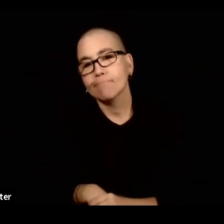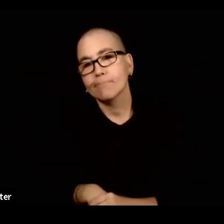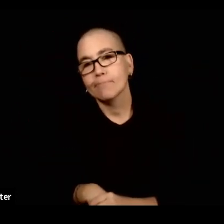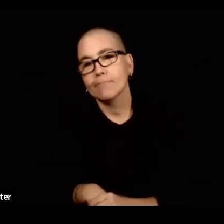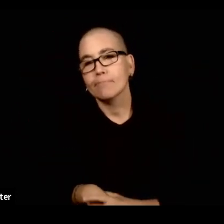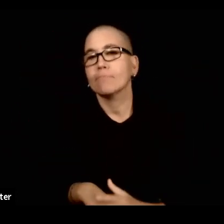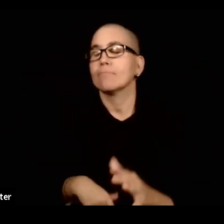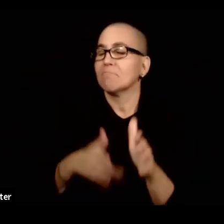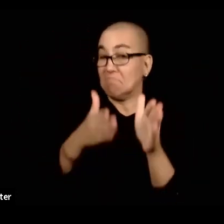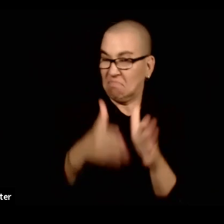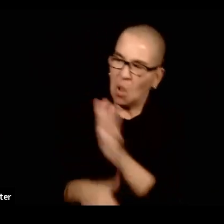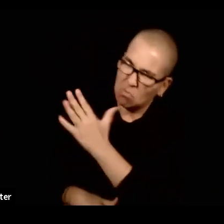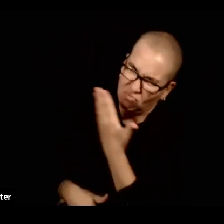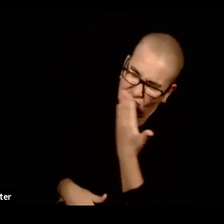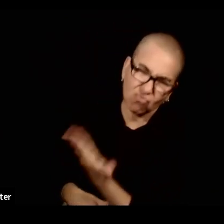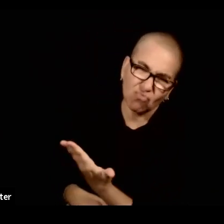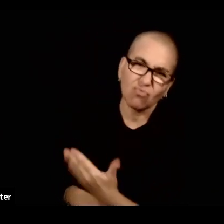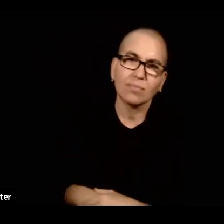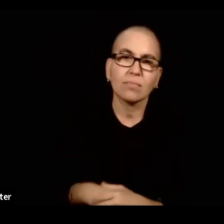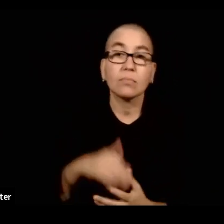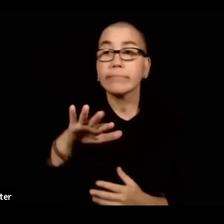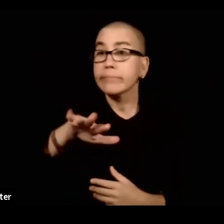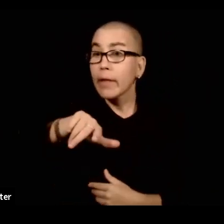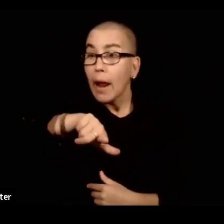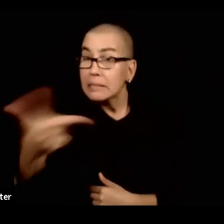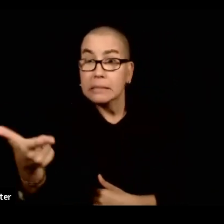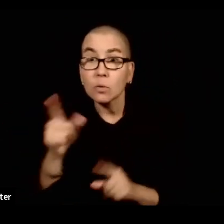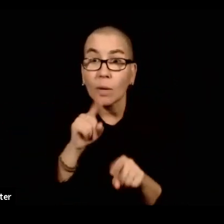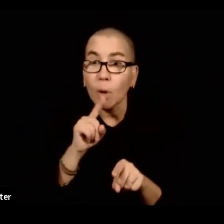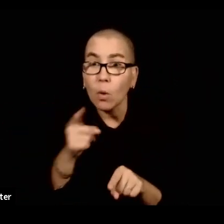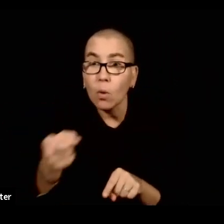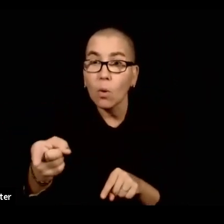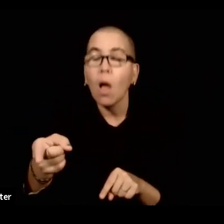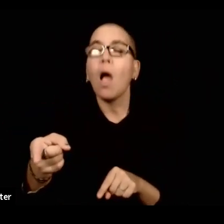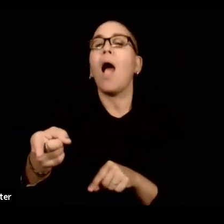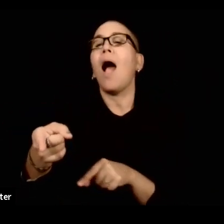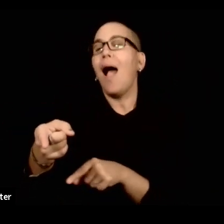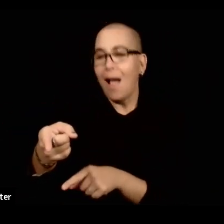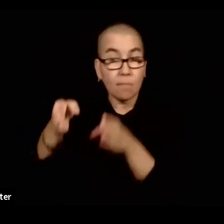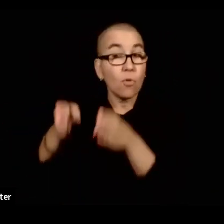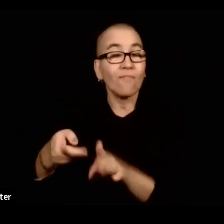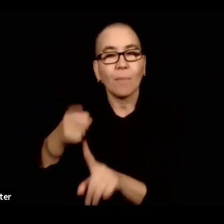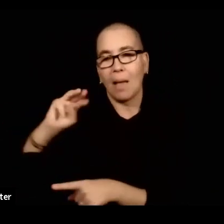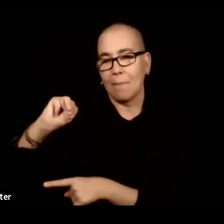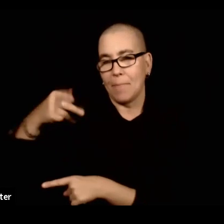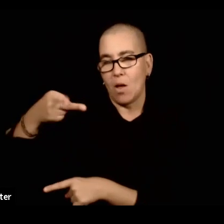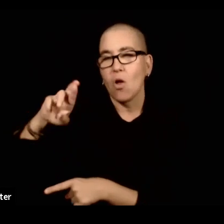Next one on the line is from Minnesota Public Radio, Catherine Richard. You are now live.